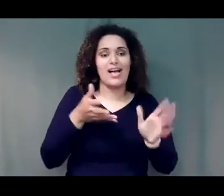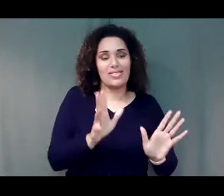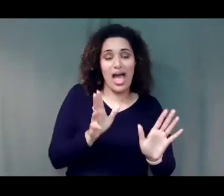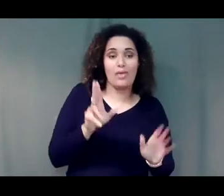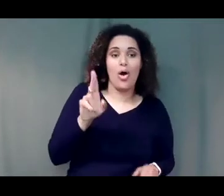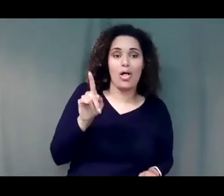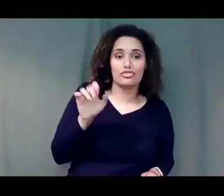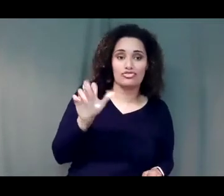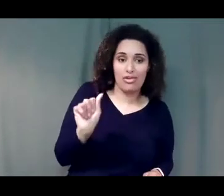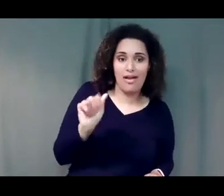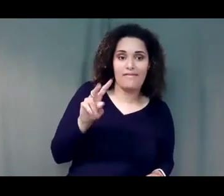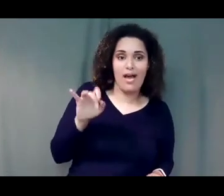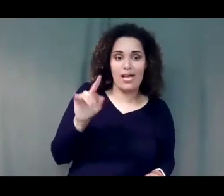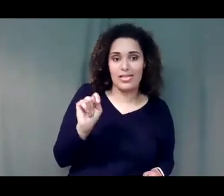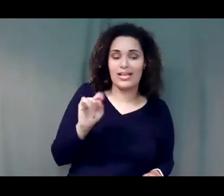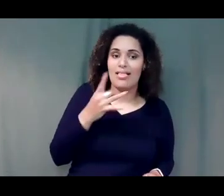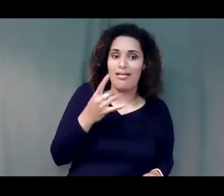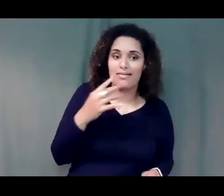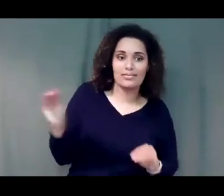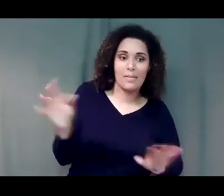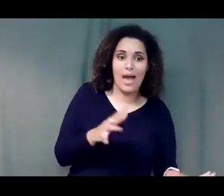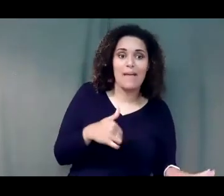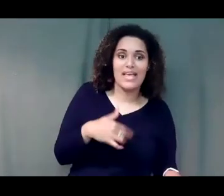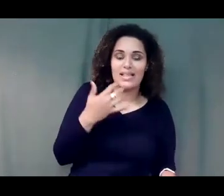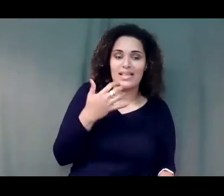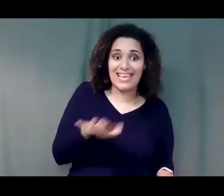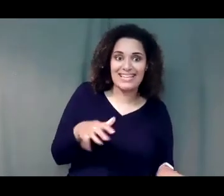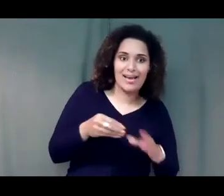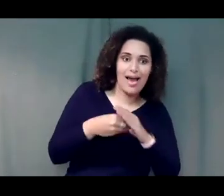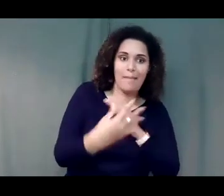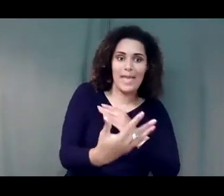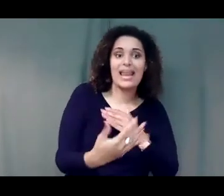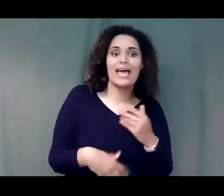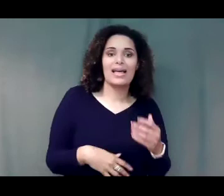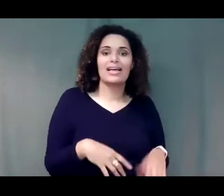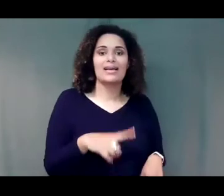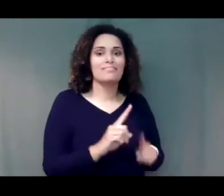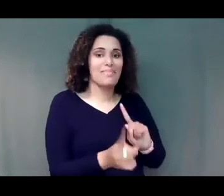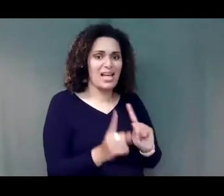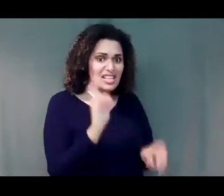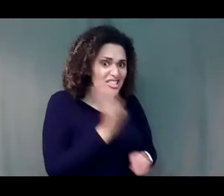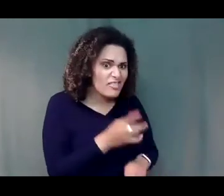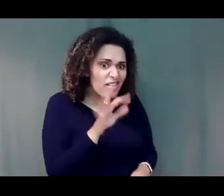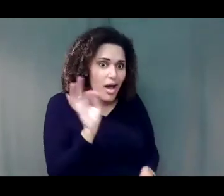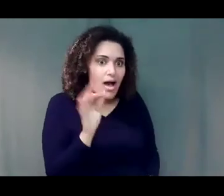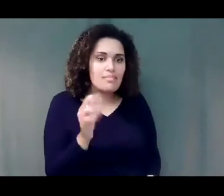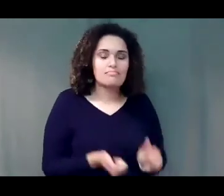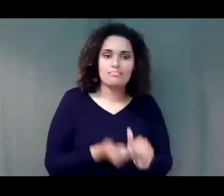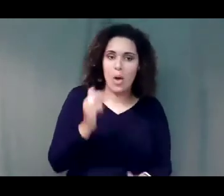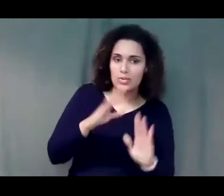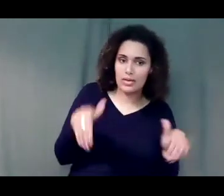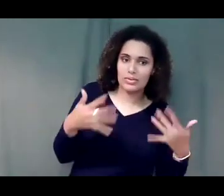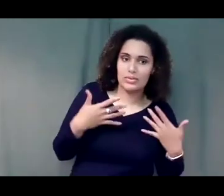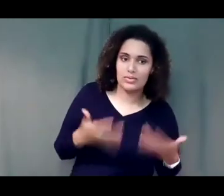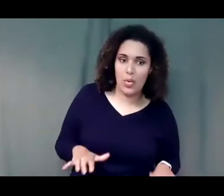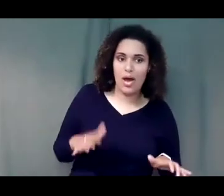heat in. Which are really difficult to find, actually, custom made. Because now most houses don't want that, because you don't want